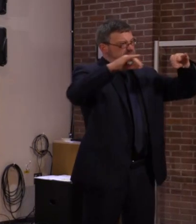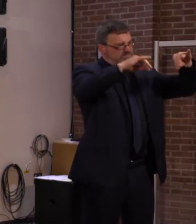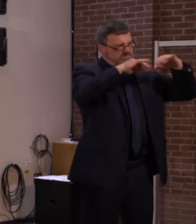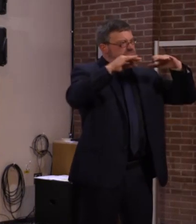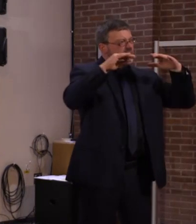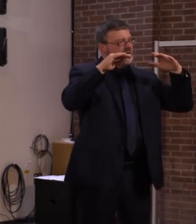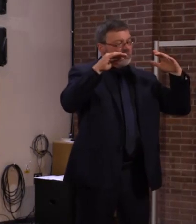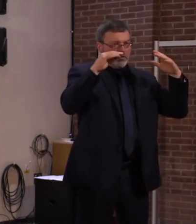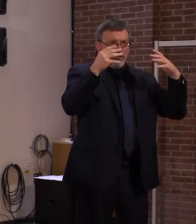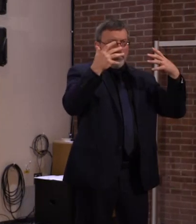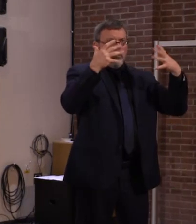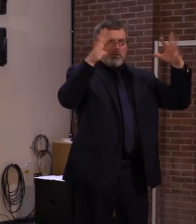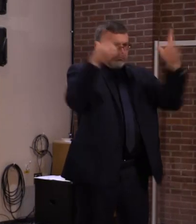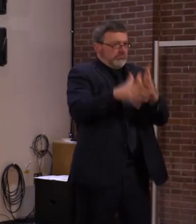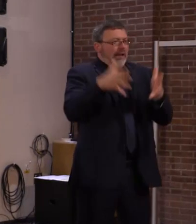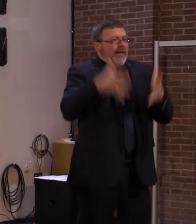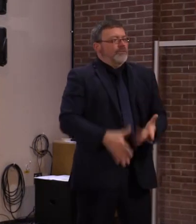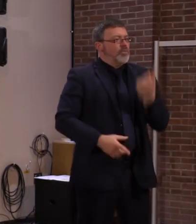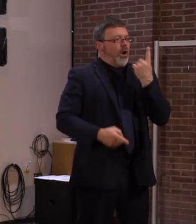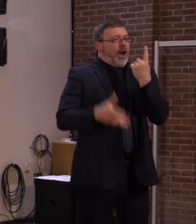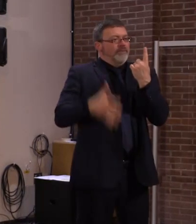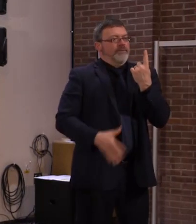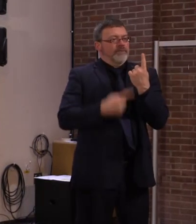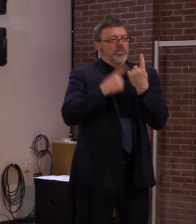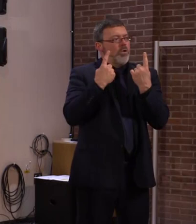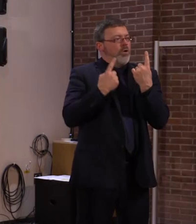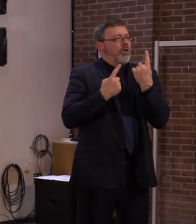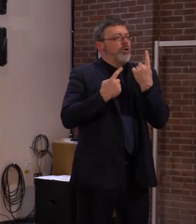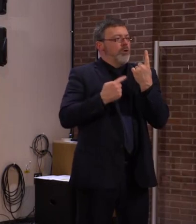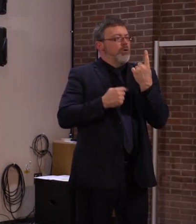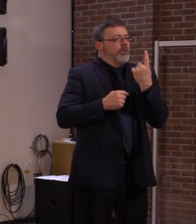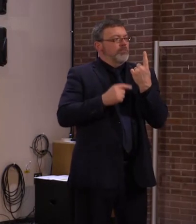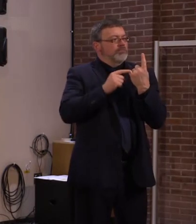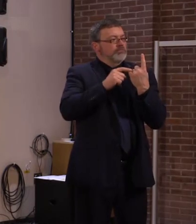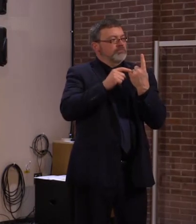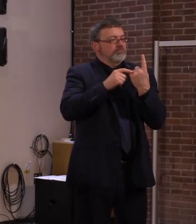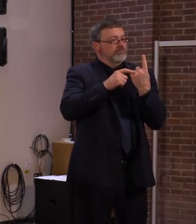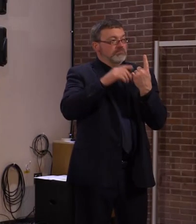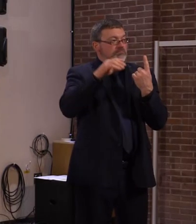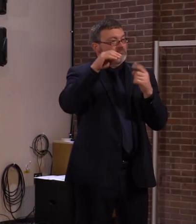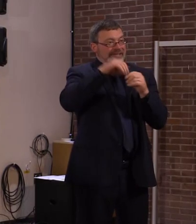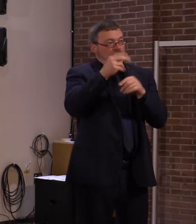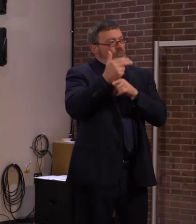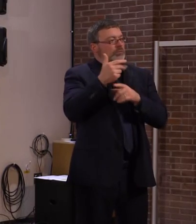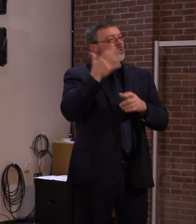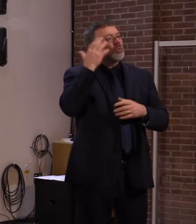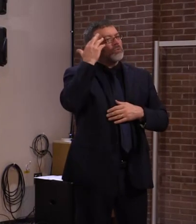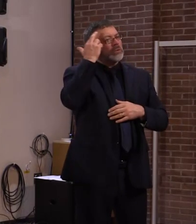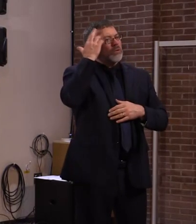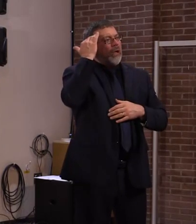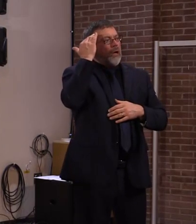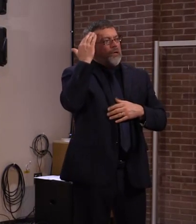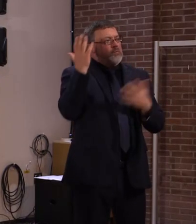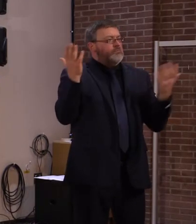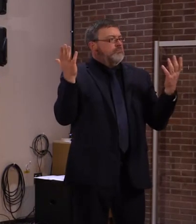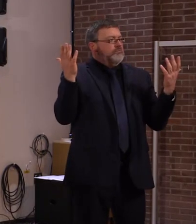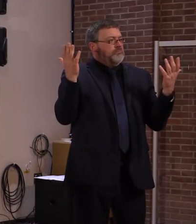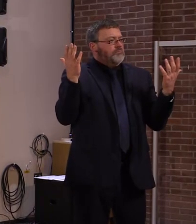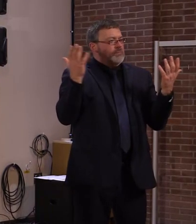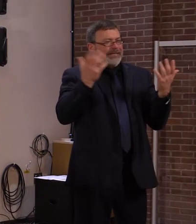placed. And I think that one wasn't placed because of some charges of